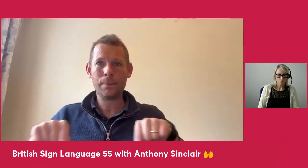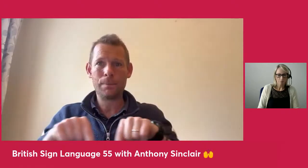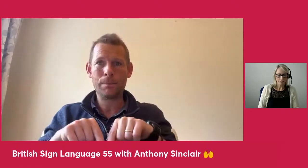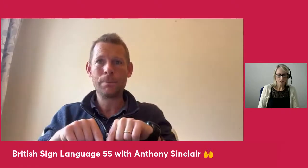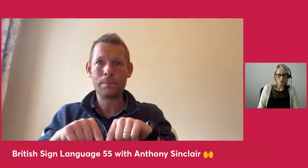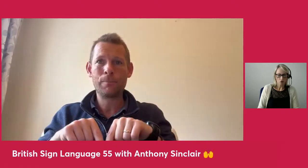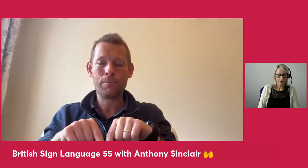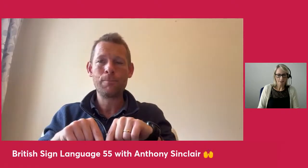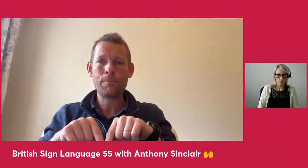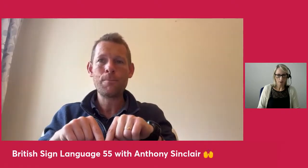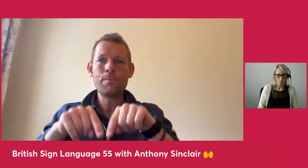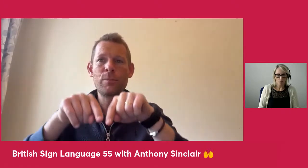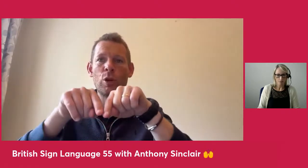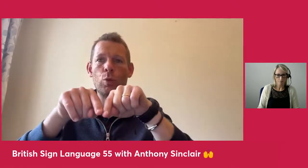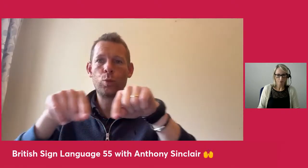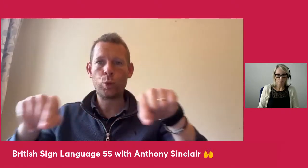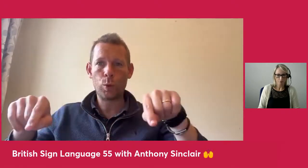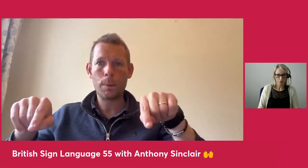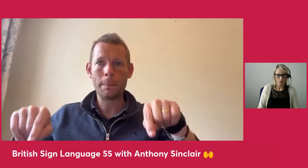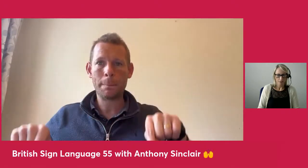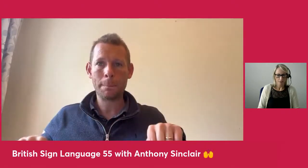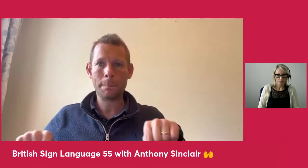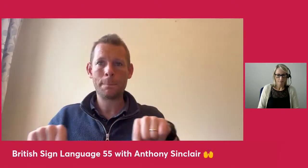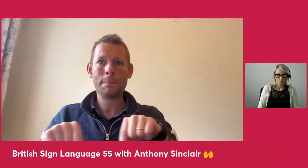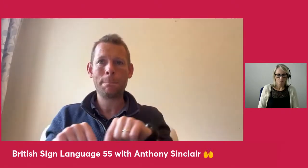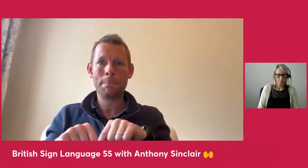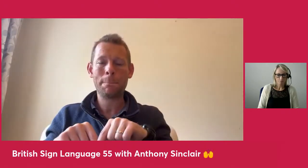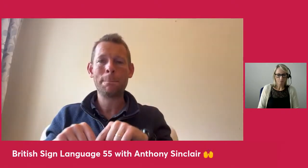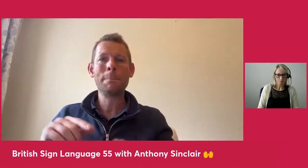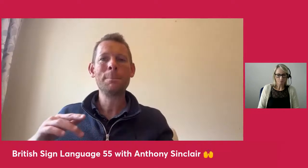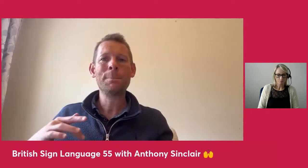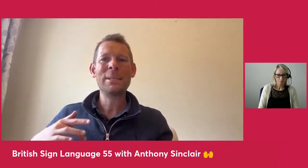So the room is just drawing a square box in front of you.